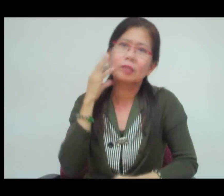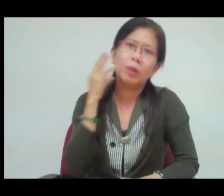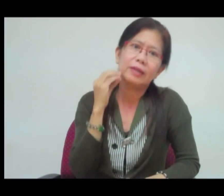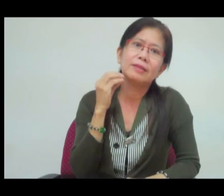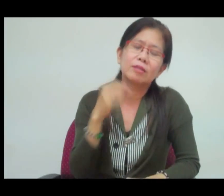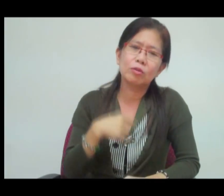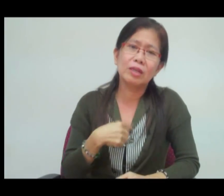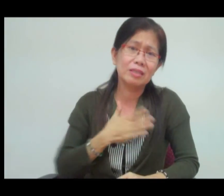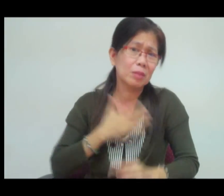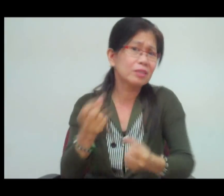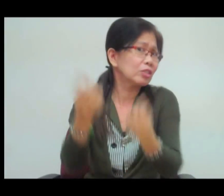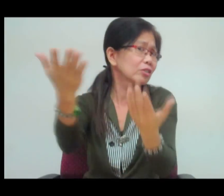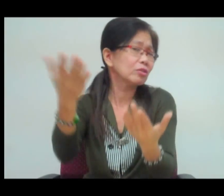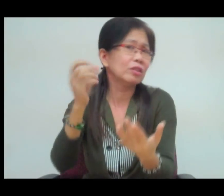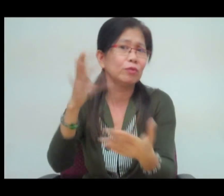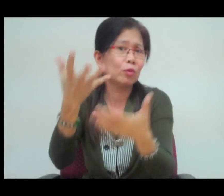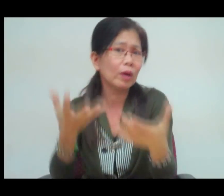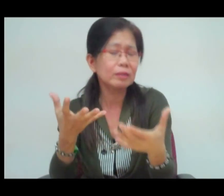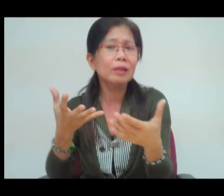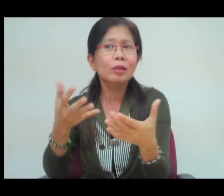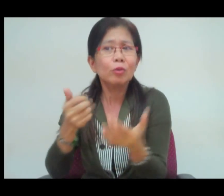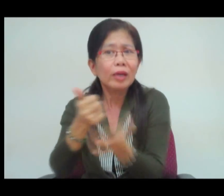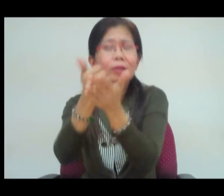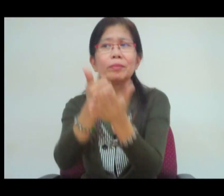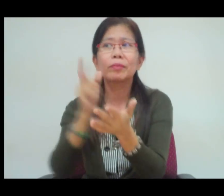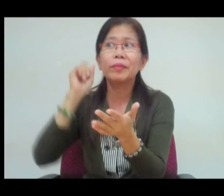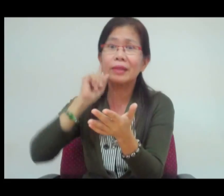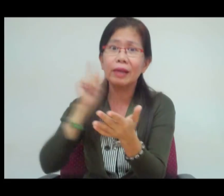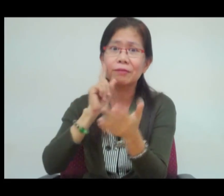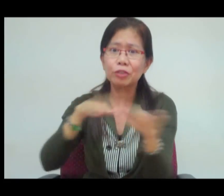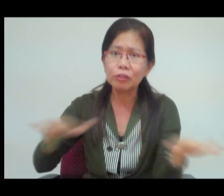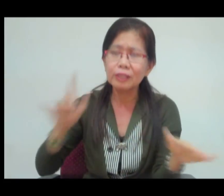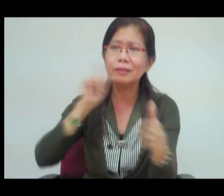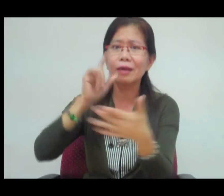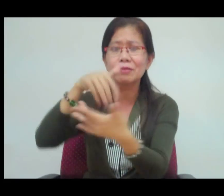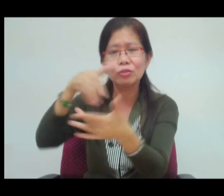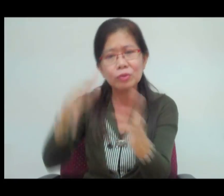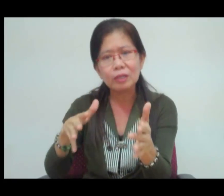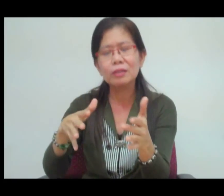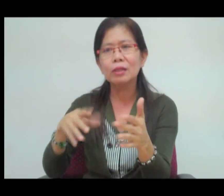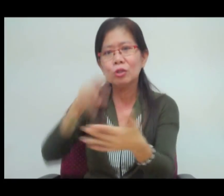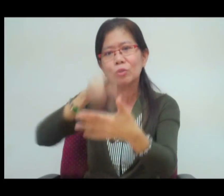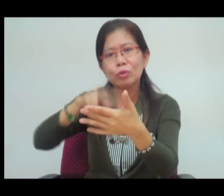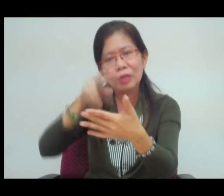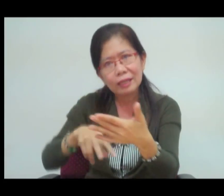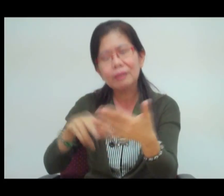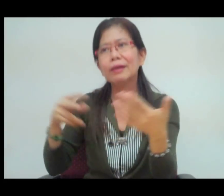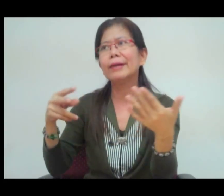experience. So that is my suggestion. If you want to help deaf children, deaf students to read and